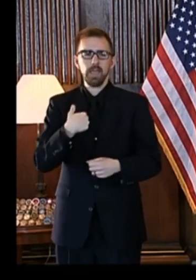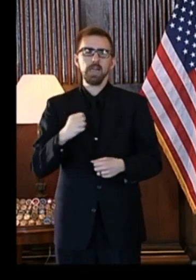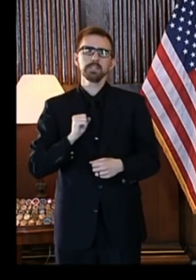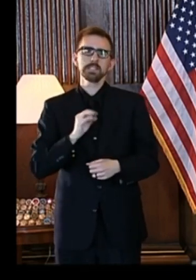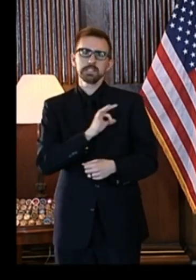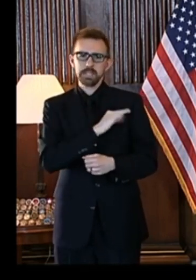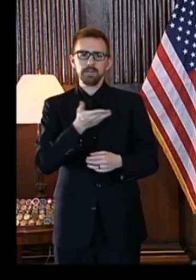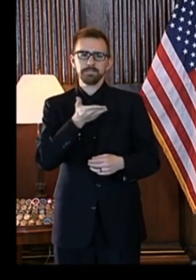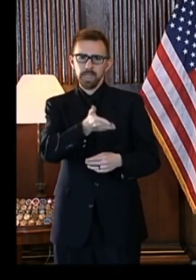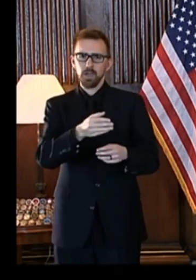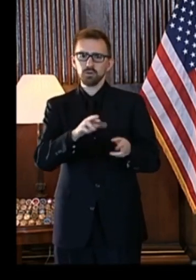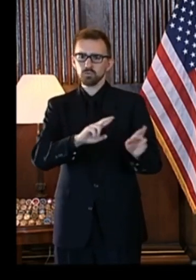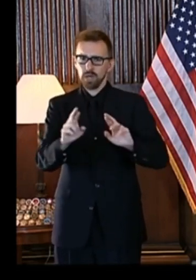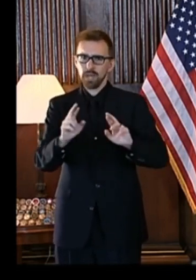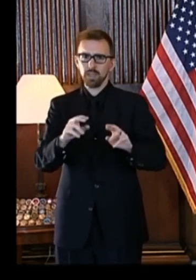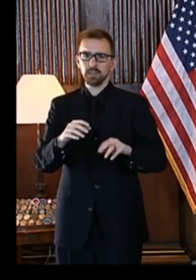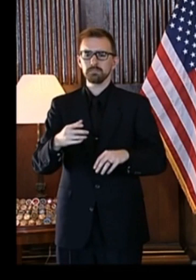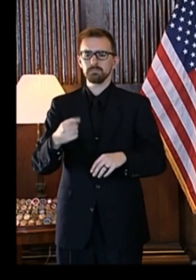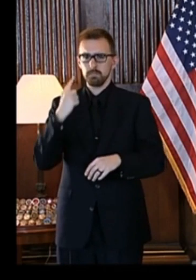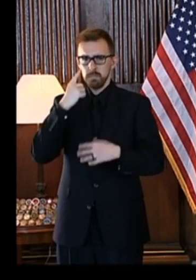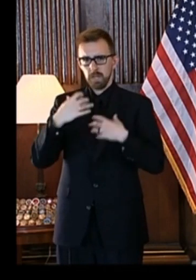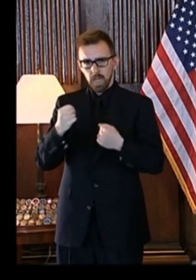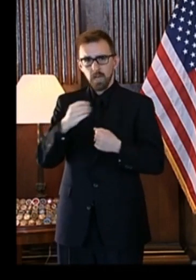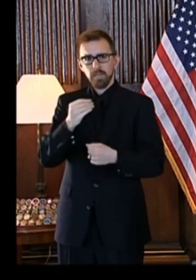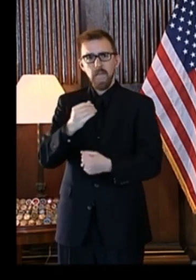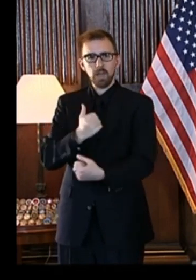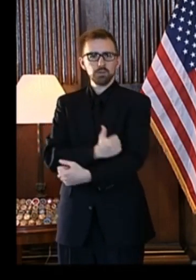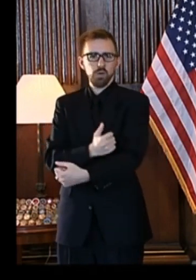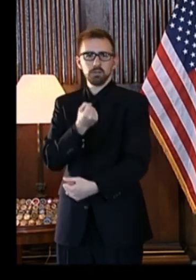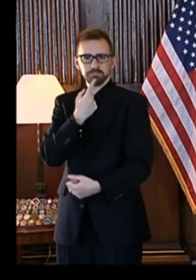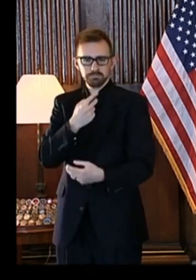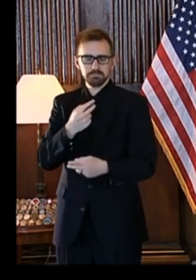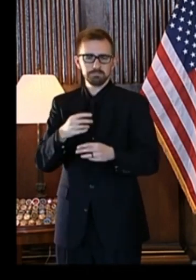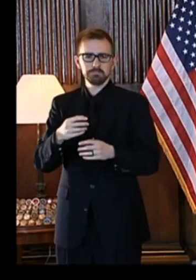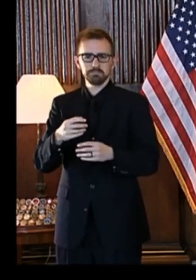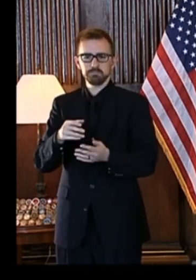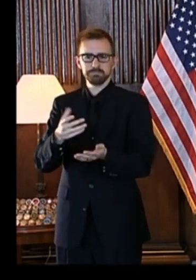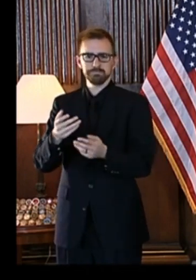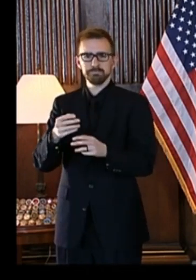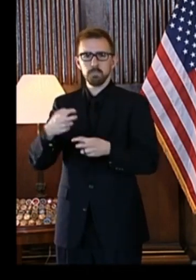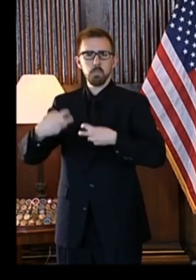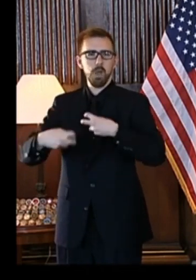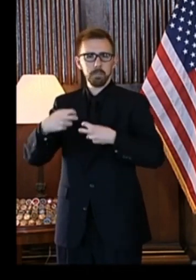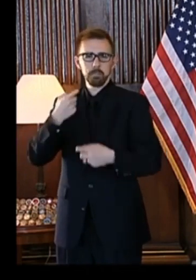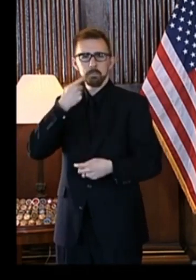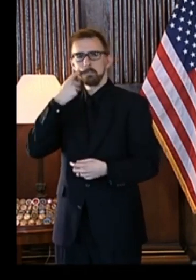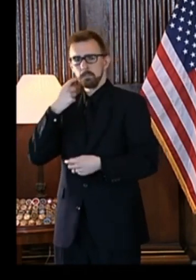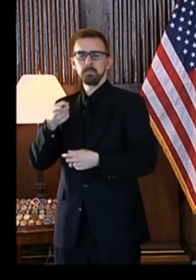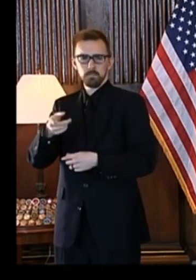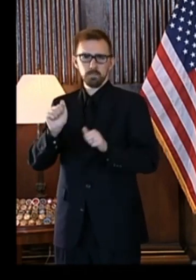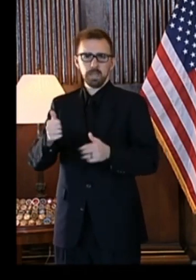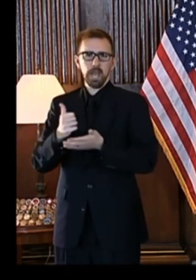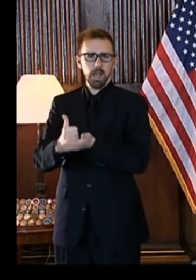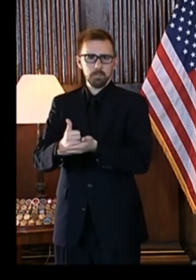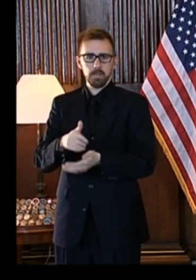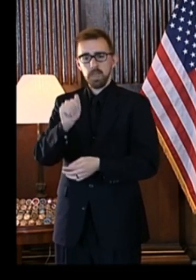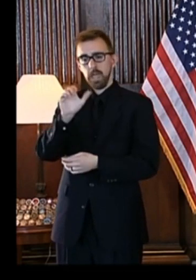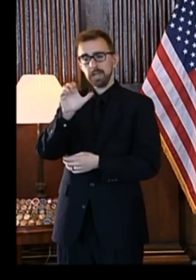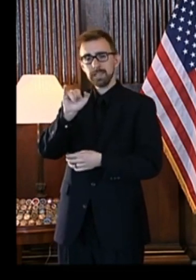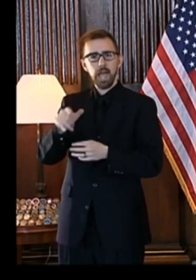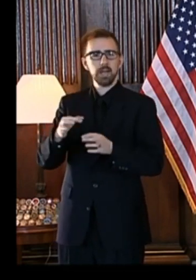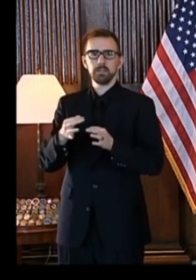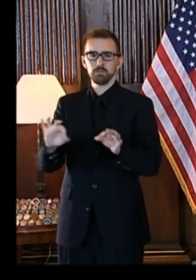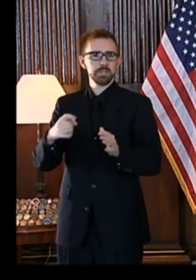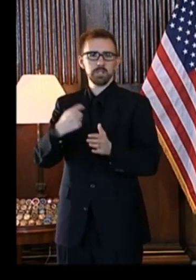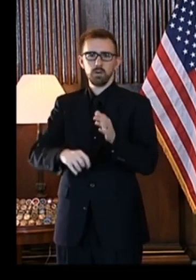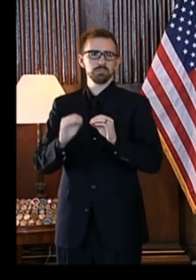to state-certified mental health and substance use disorder services. They are there to help you, and the ACI system is free and